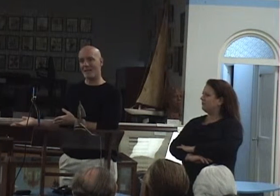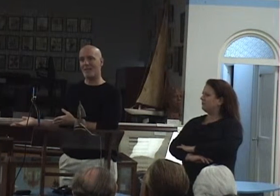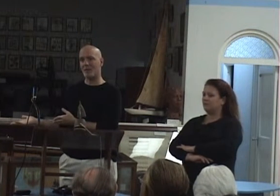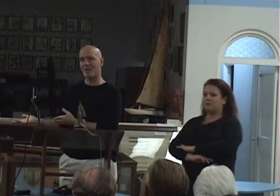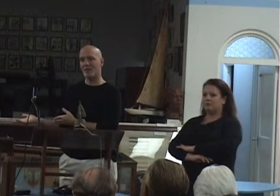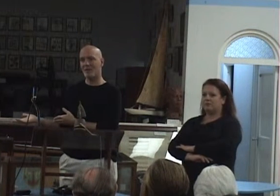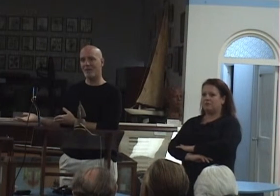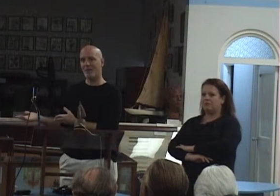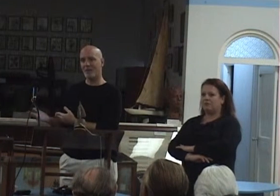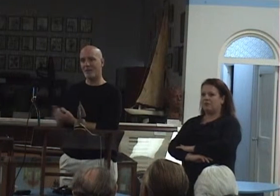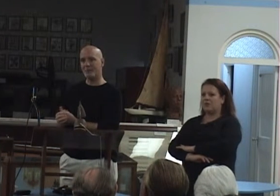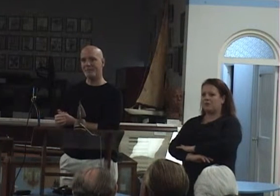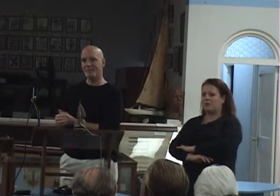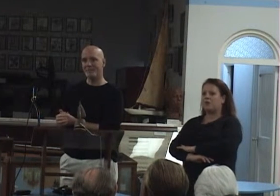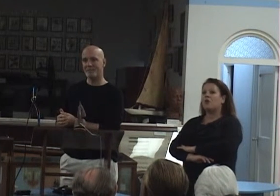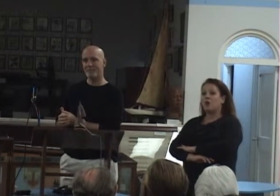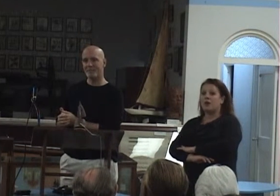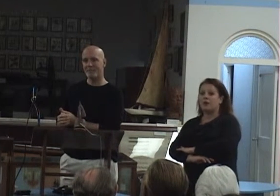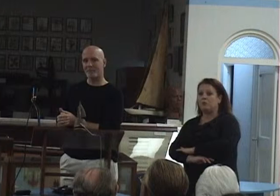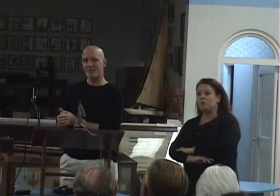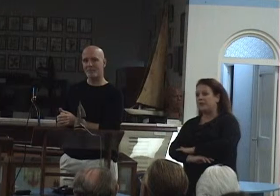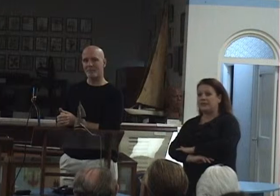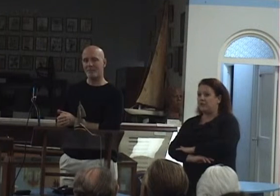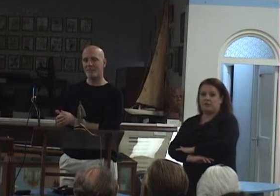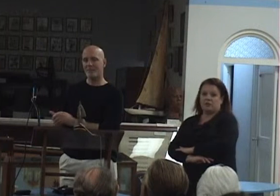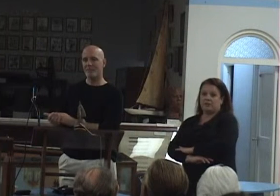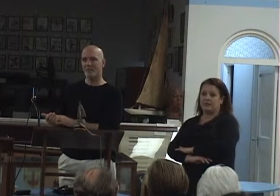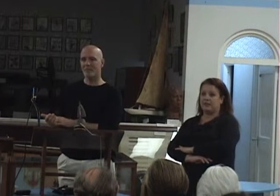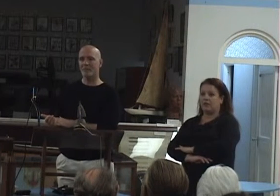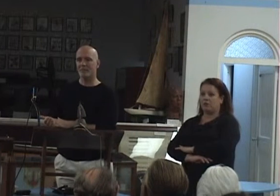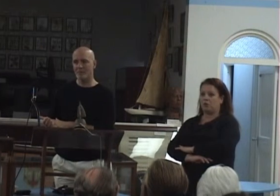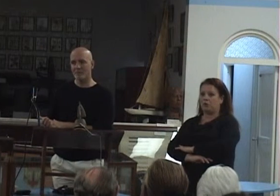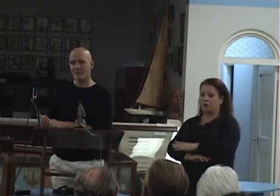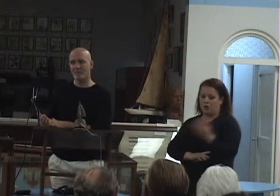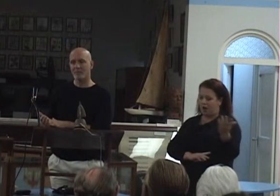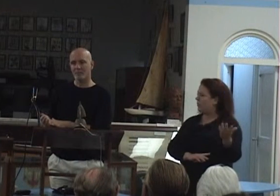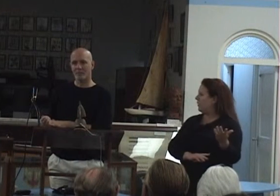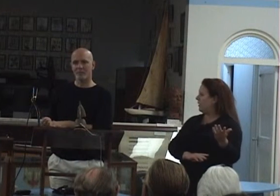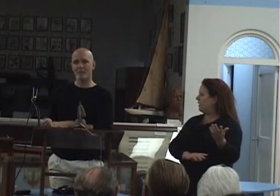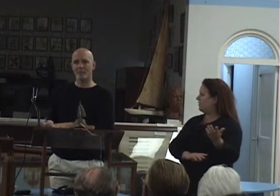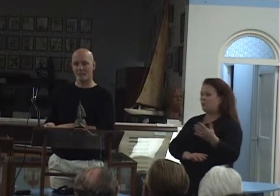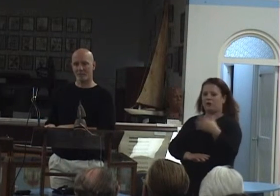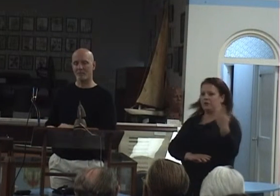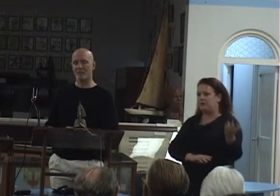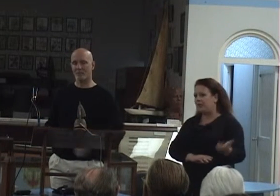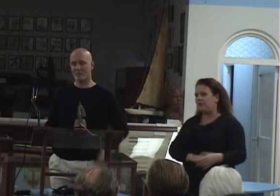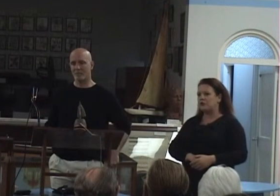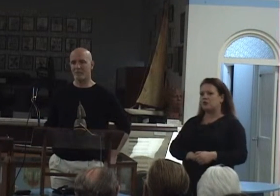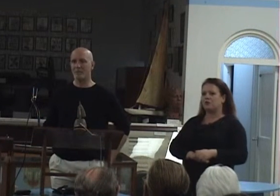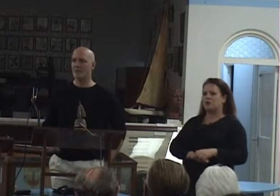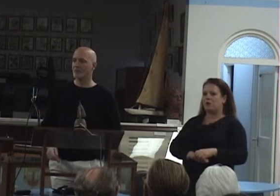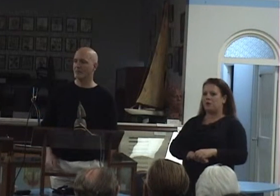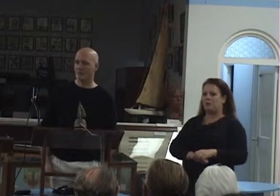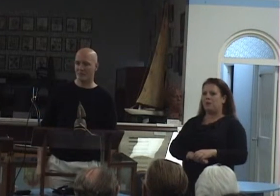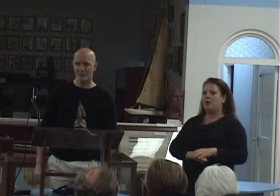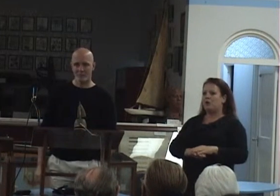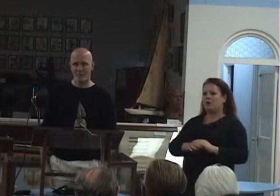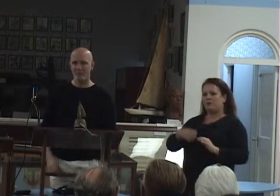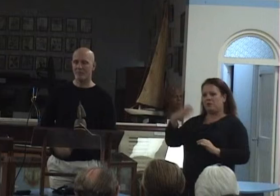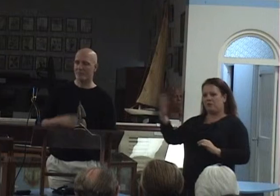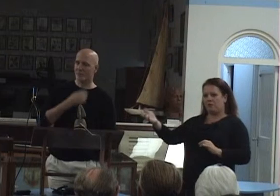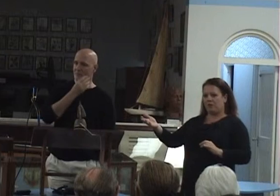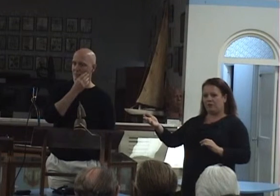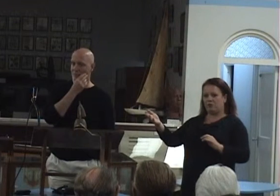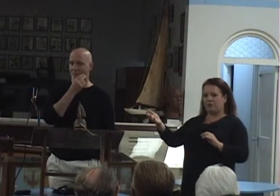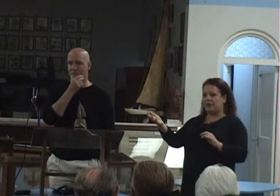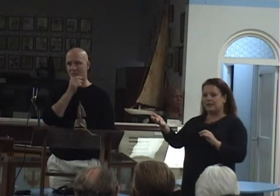to be one neighbor. But there are unnamed plantations on San Salvador that are not where we don't have slave registers for them. You